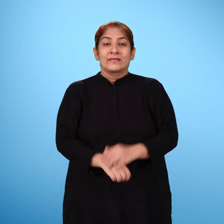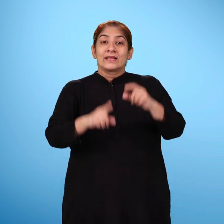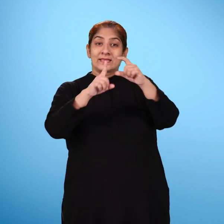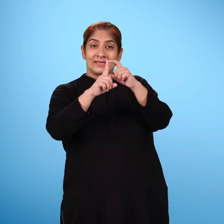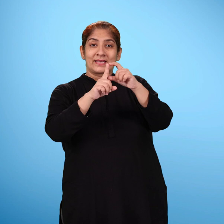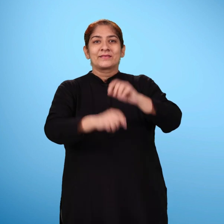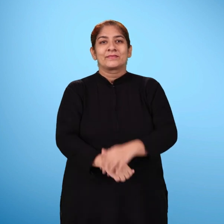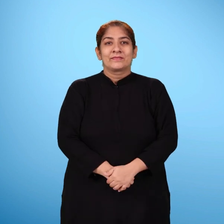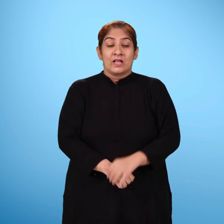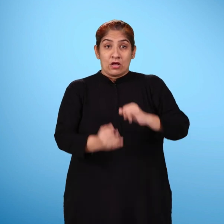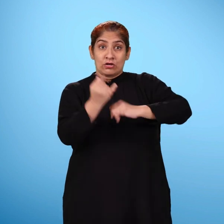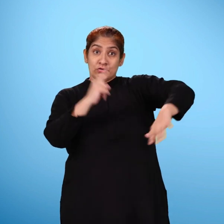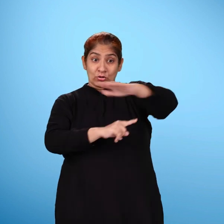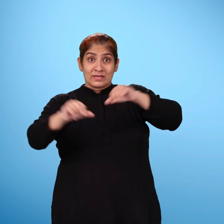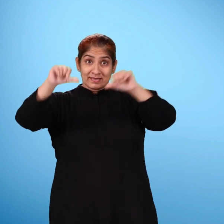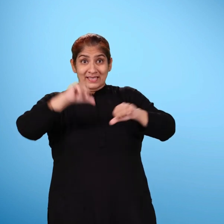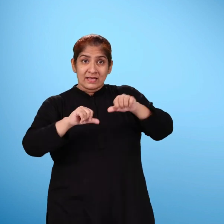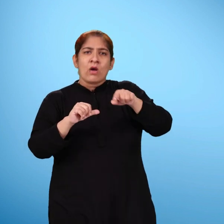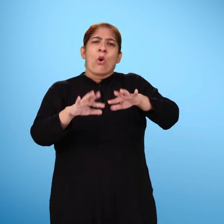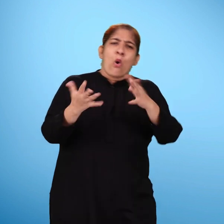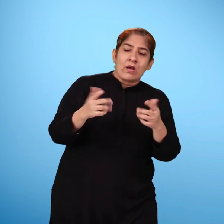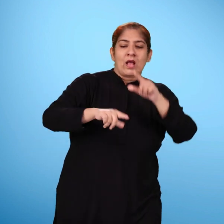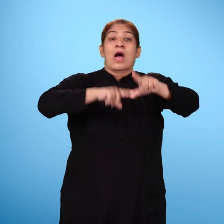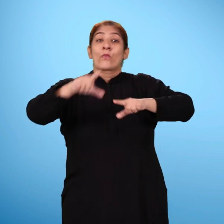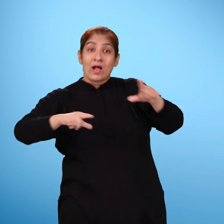Option D. Social science and languages.